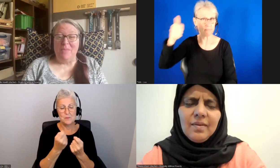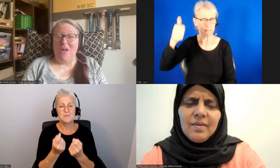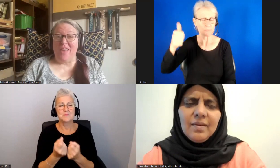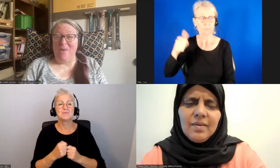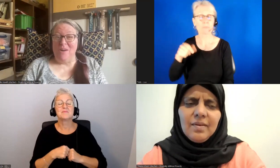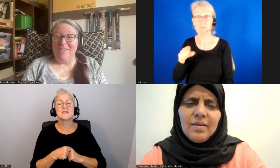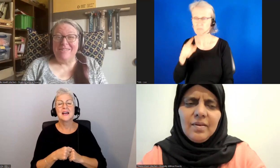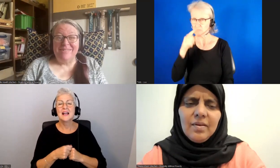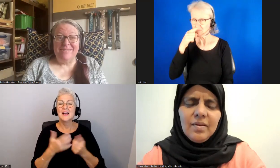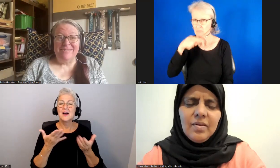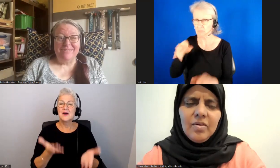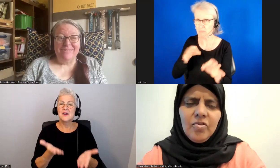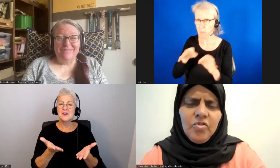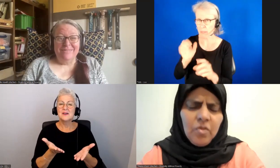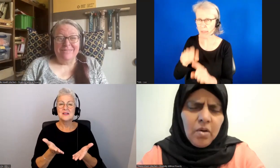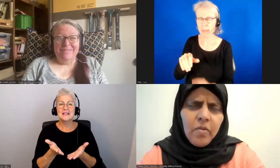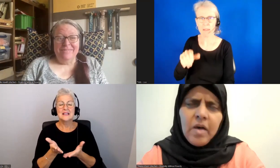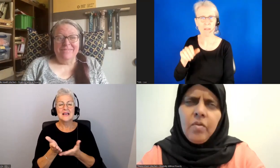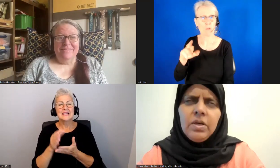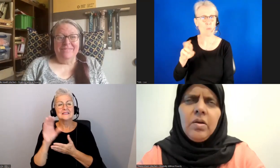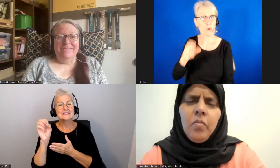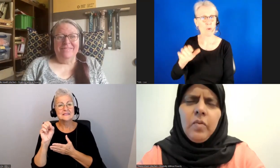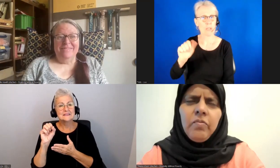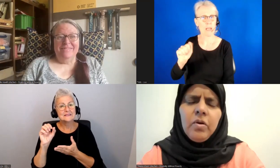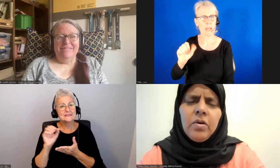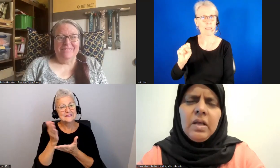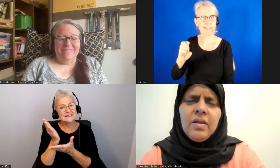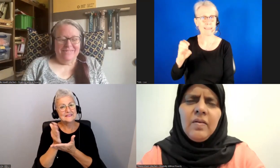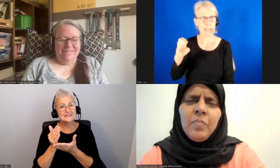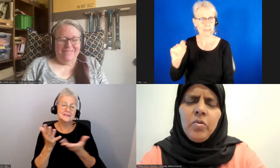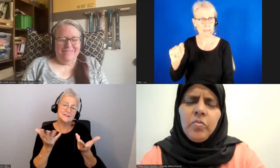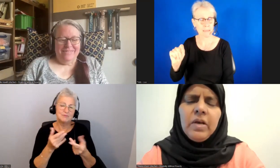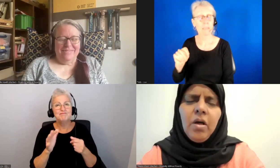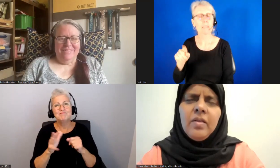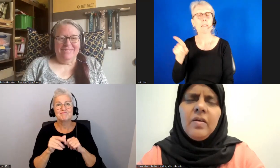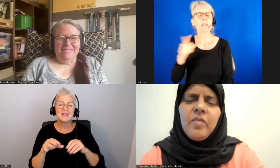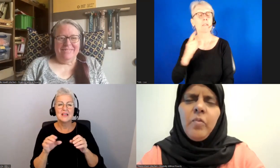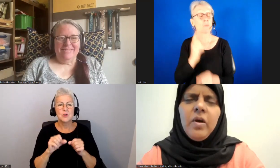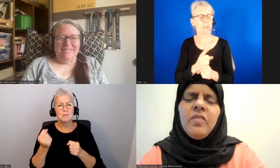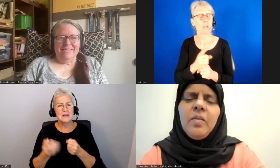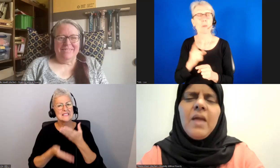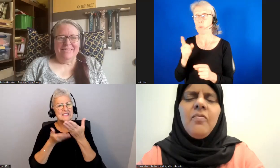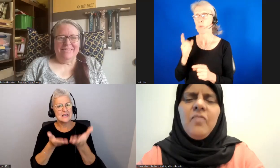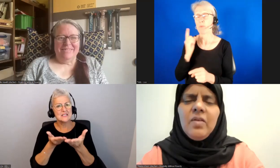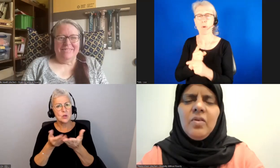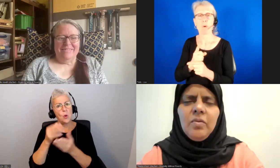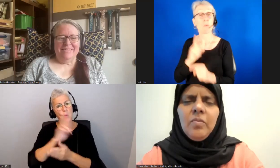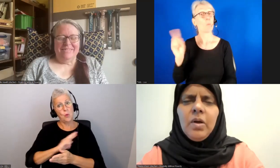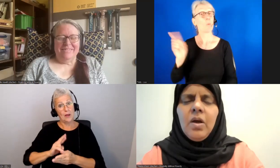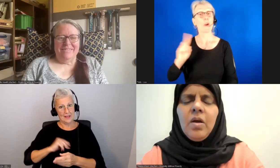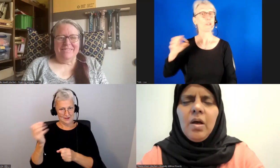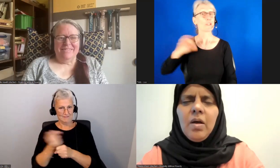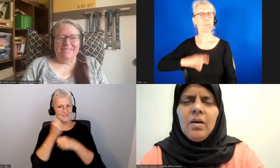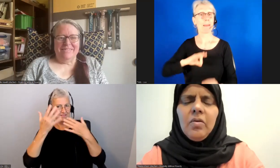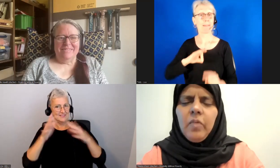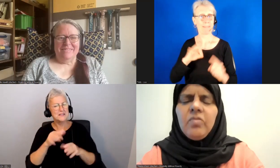You want to explain what that was? Sure. Well, we were in this mode. We called this from where's the benefit